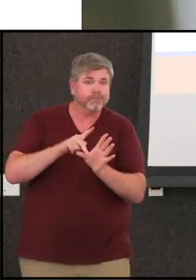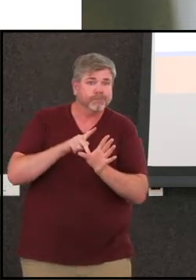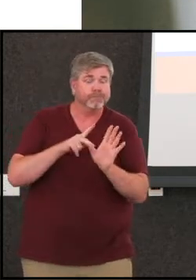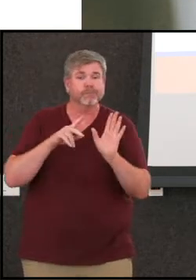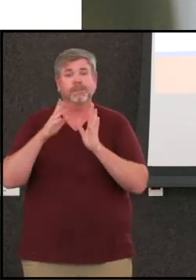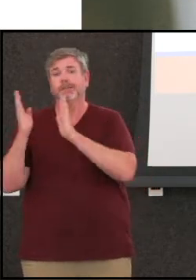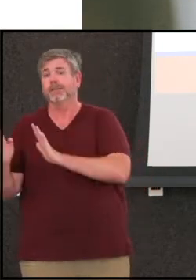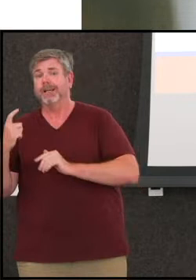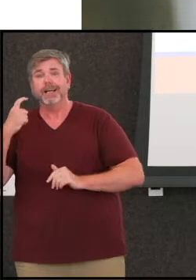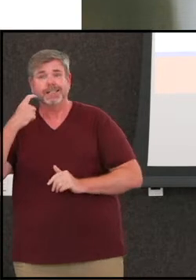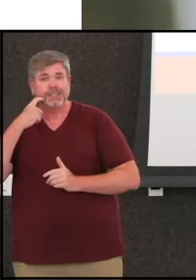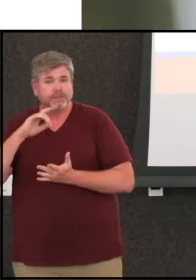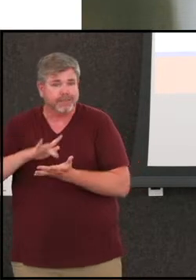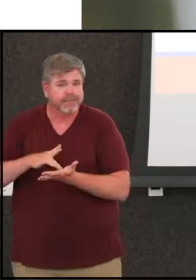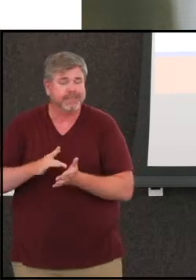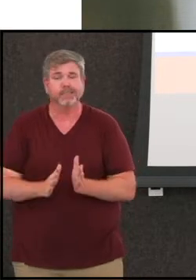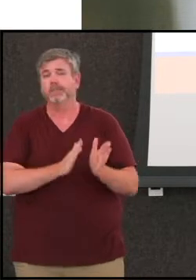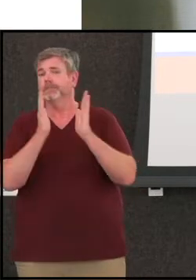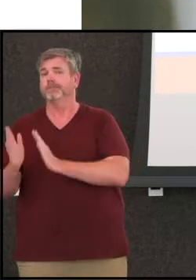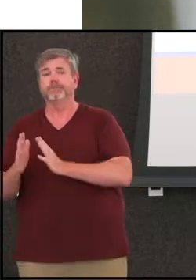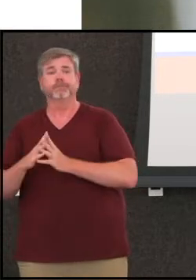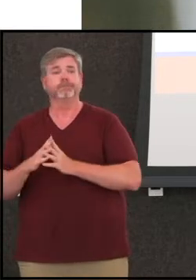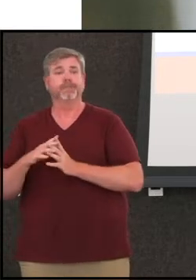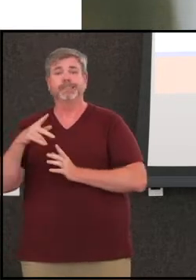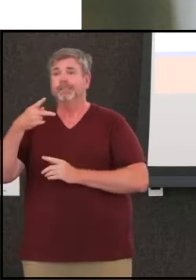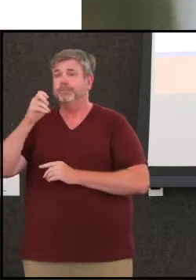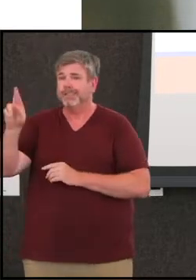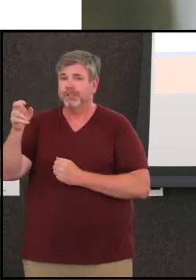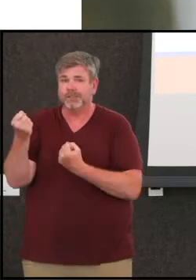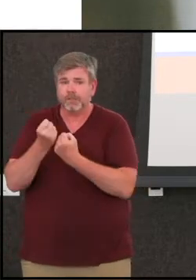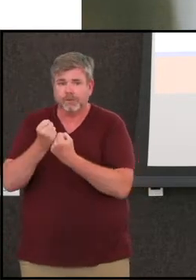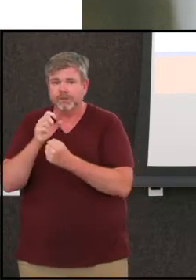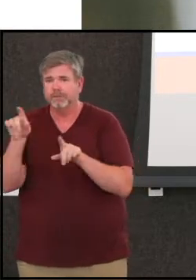specialist, peer support, and counseling team.